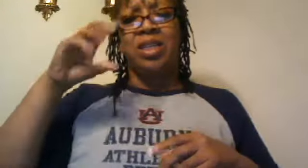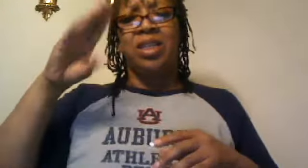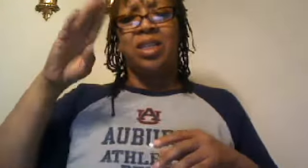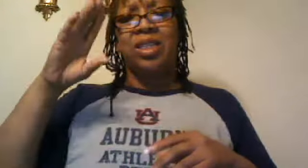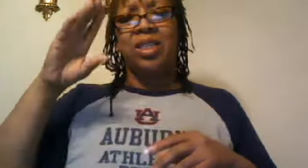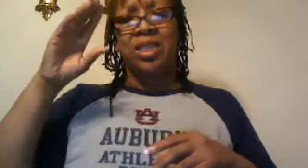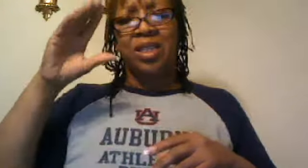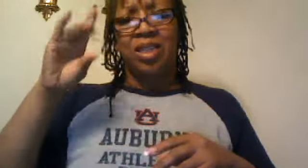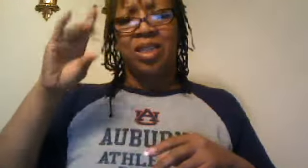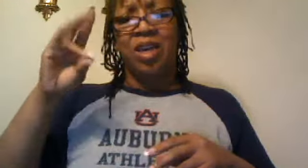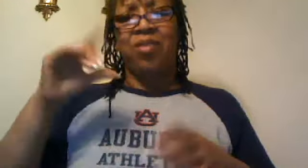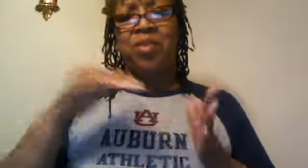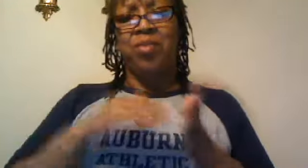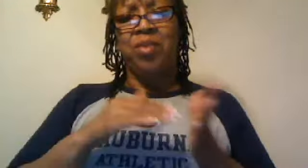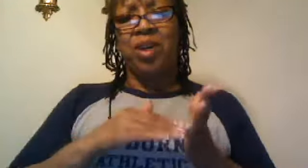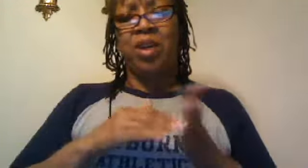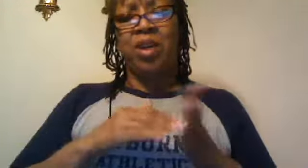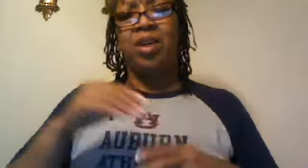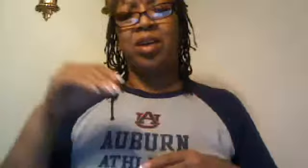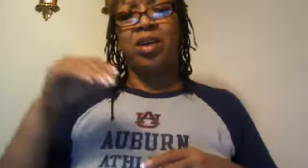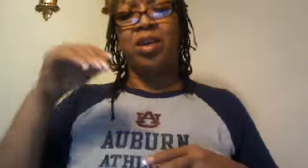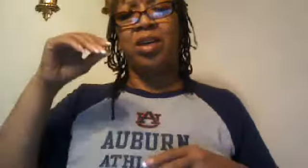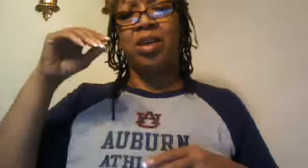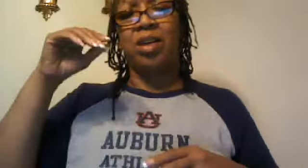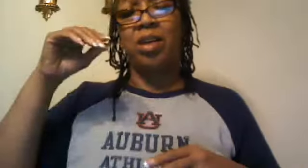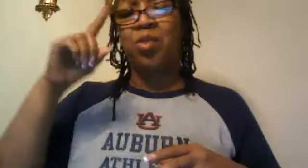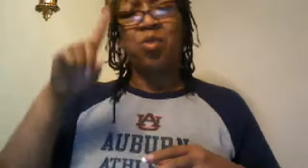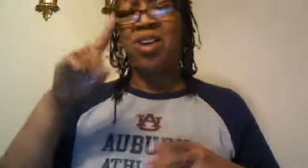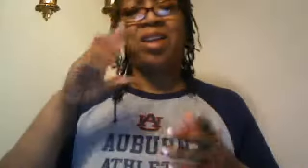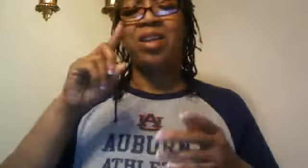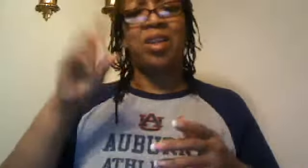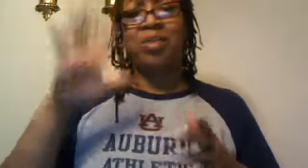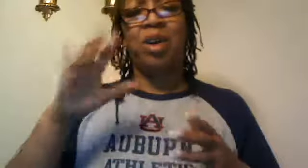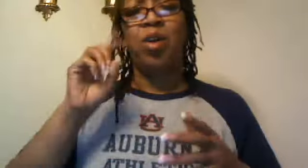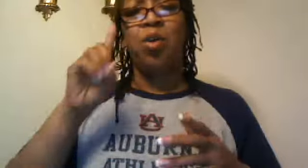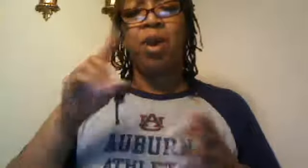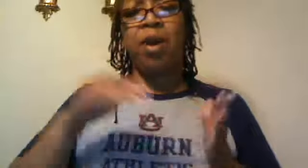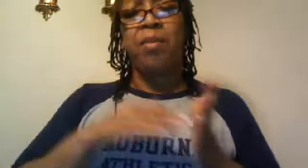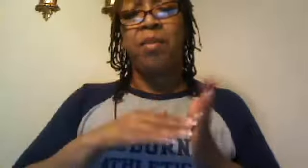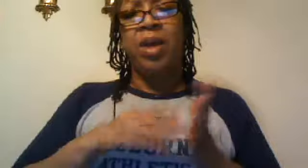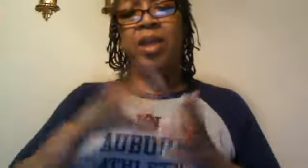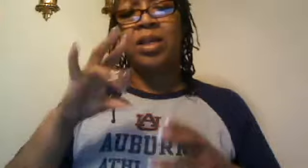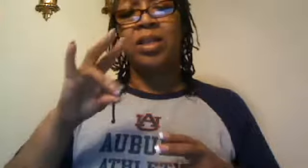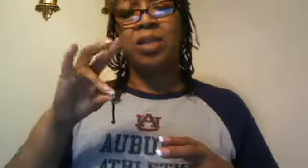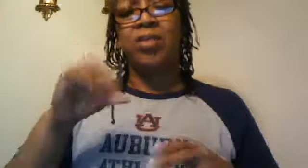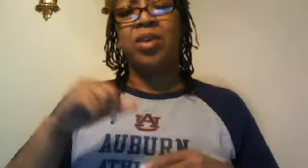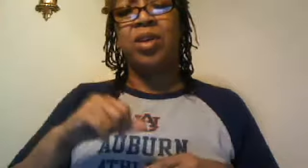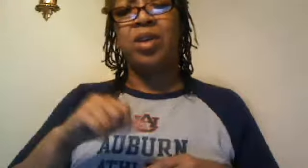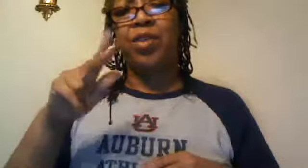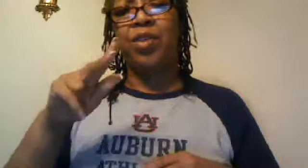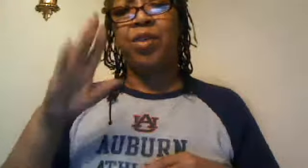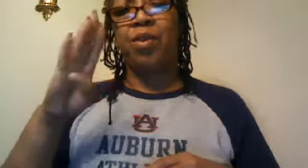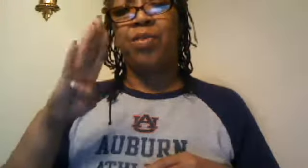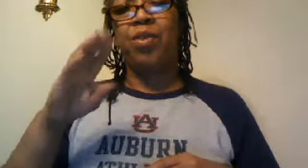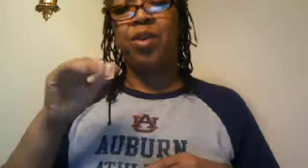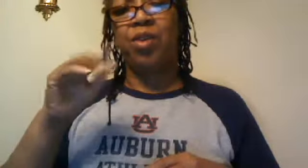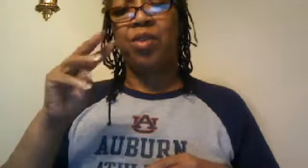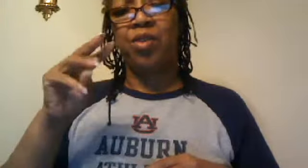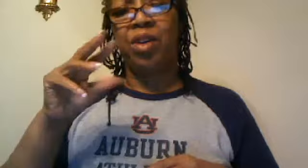1,725,314, and I say, what do I need to add to this to get back to 0? Well, I have to essentially go in the opposite direction. I have to